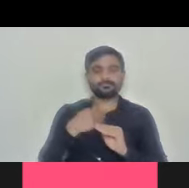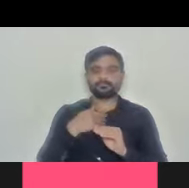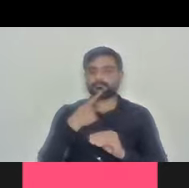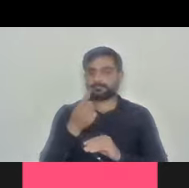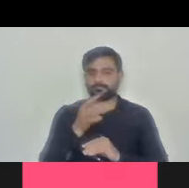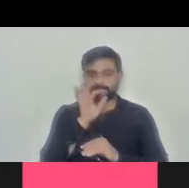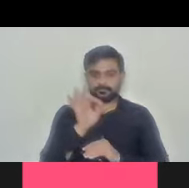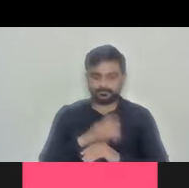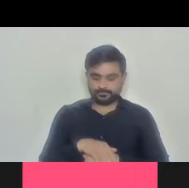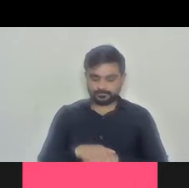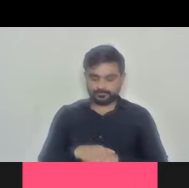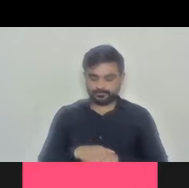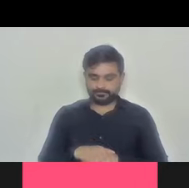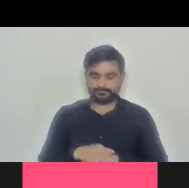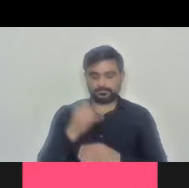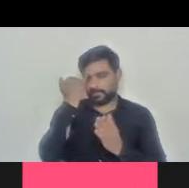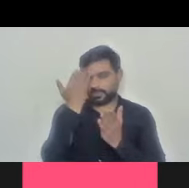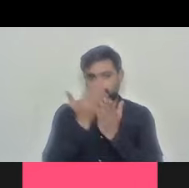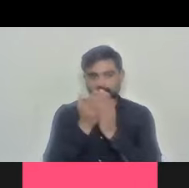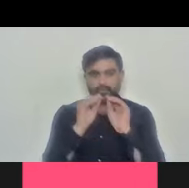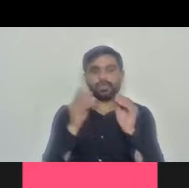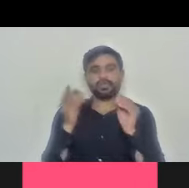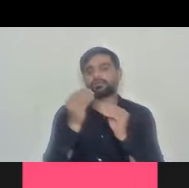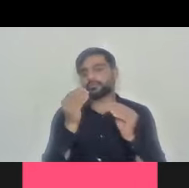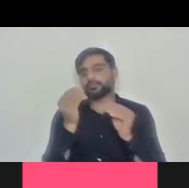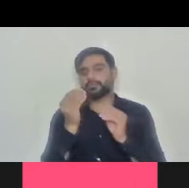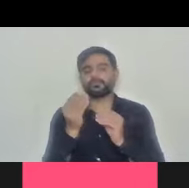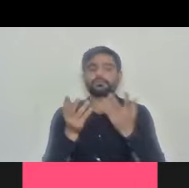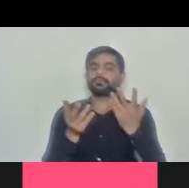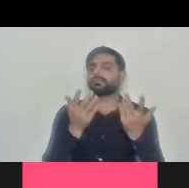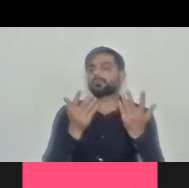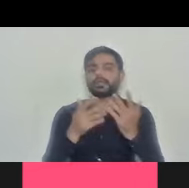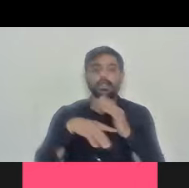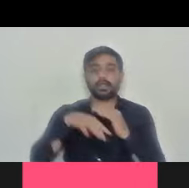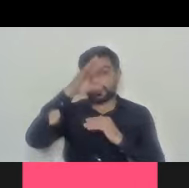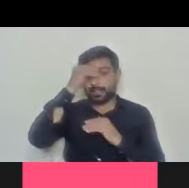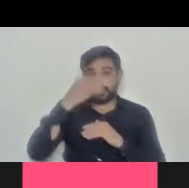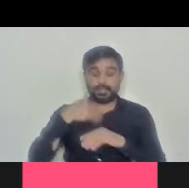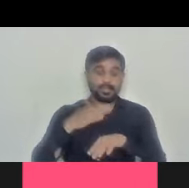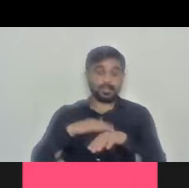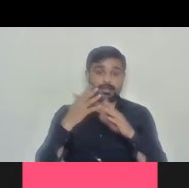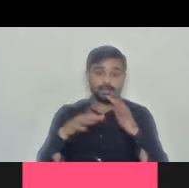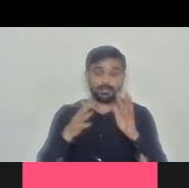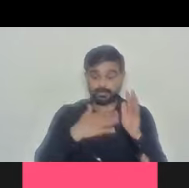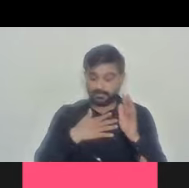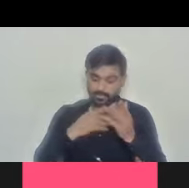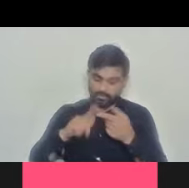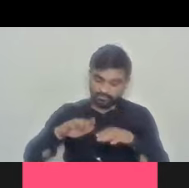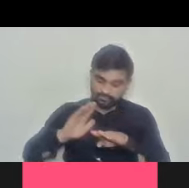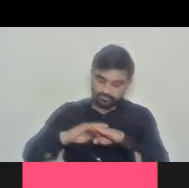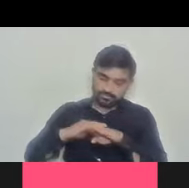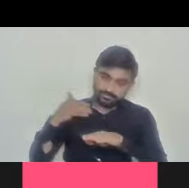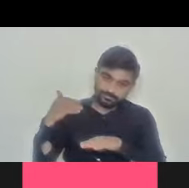say suggestions, but these are just some learnings that I have had throughout my journey of